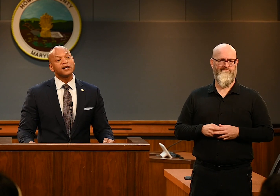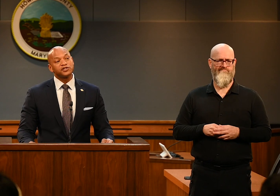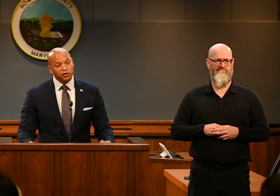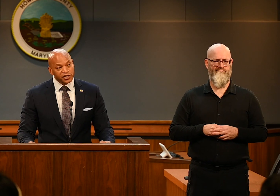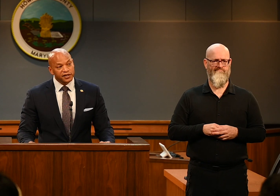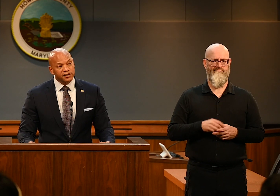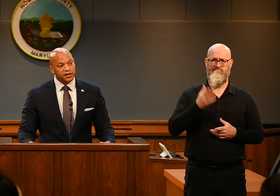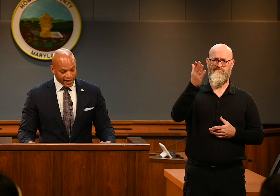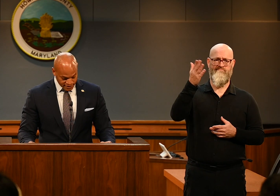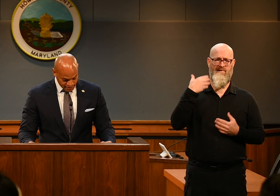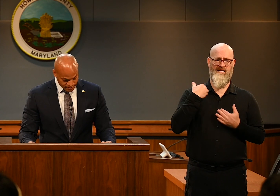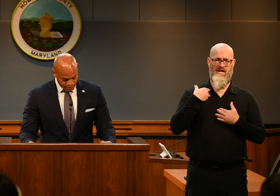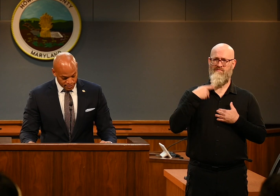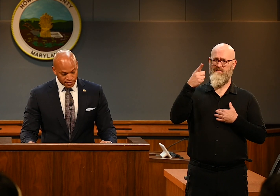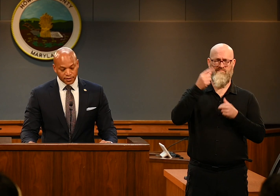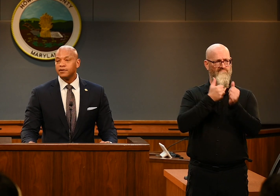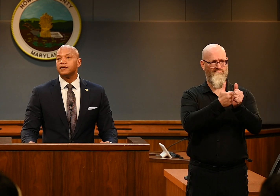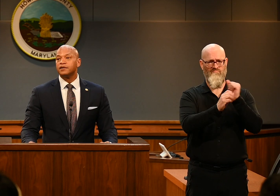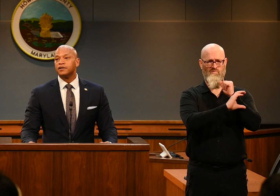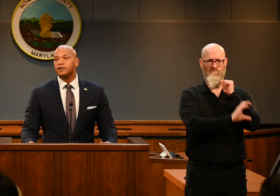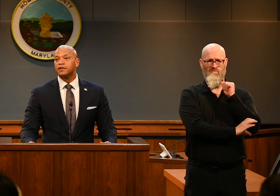that the Constitution demands.